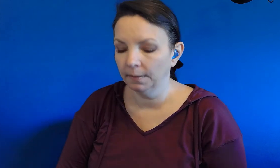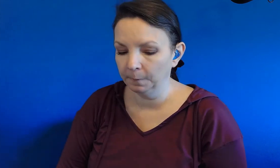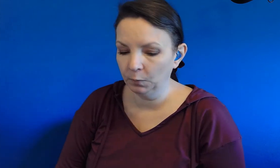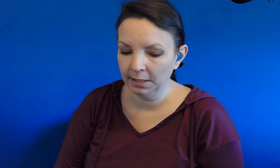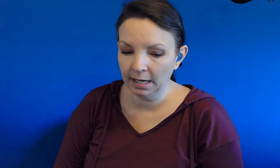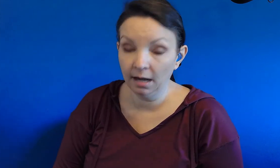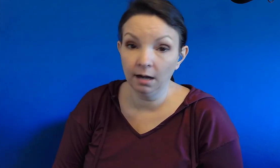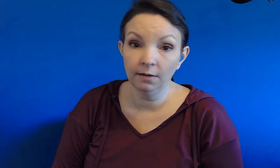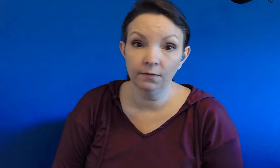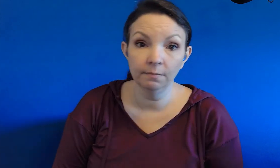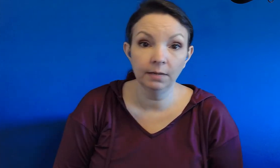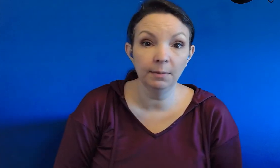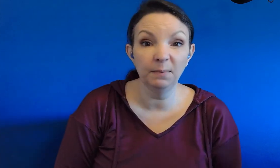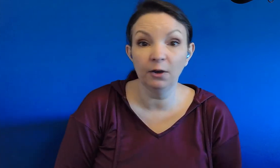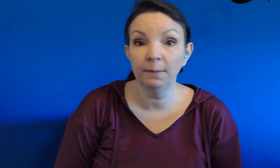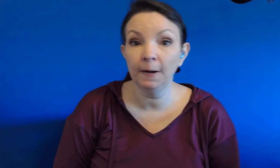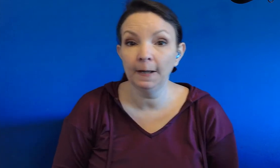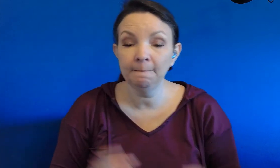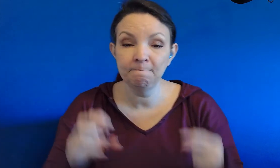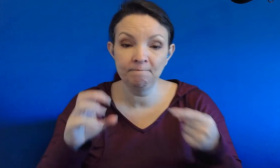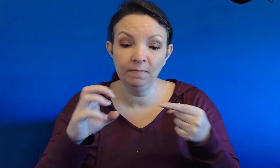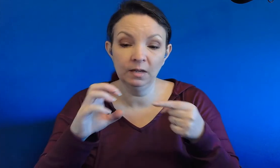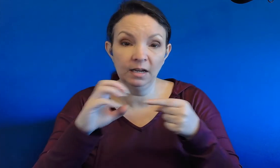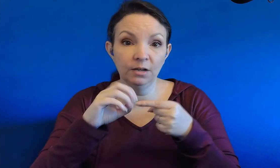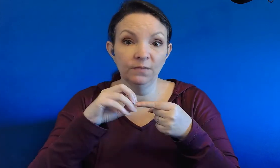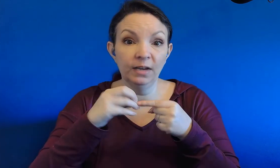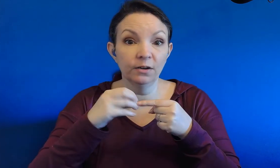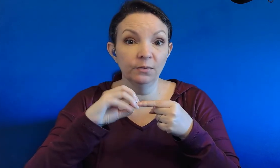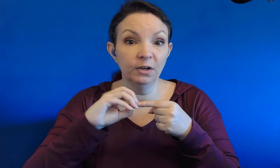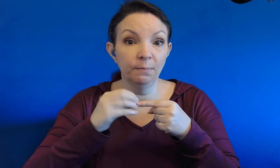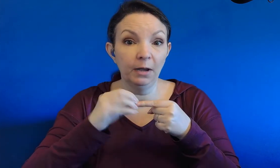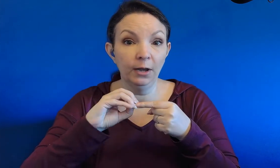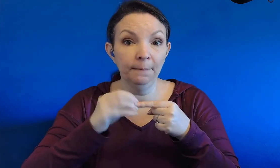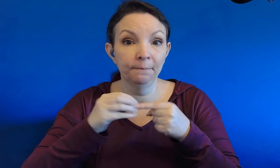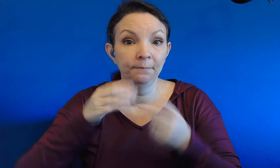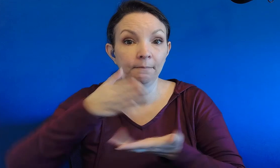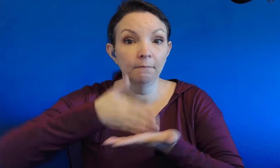We have maybe berry pie. You take your finger. We go berry pie.